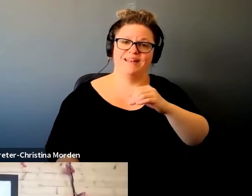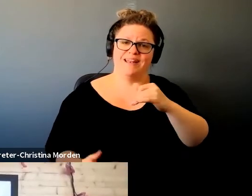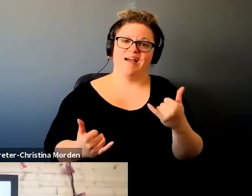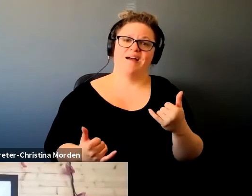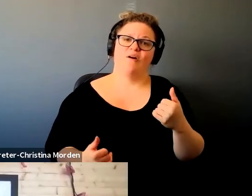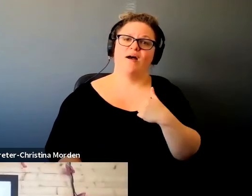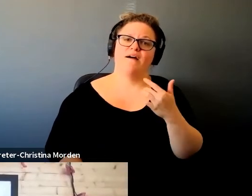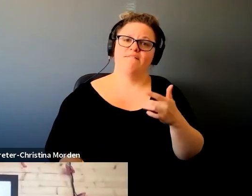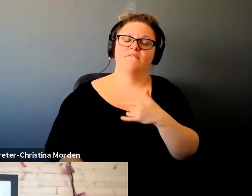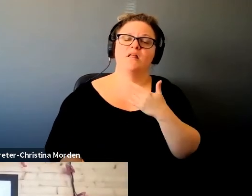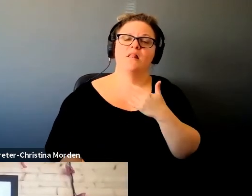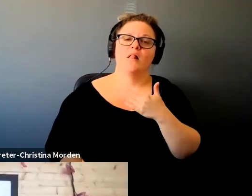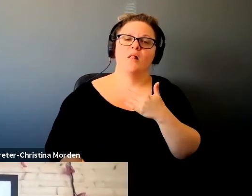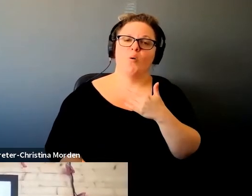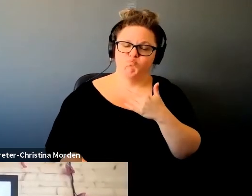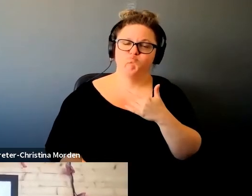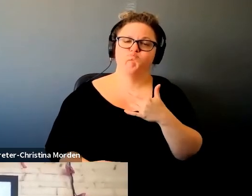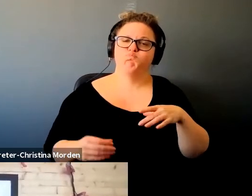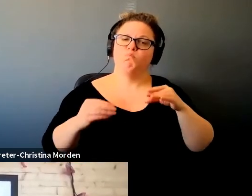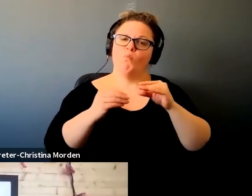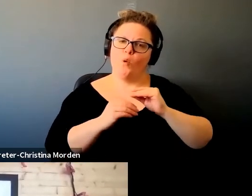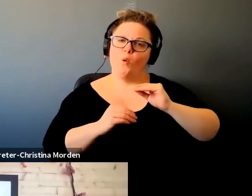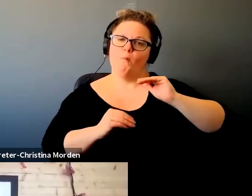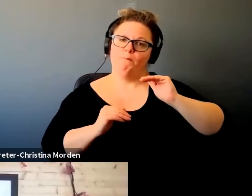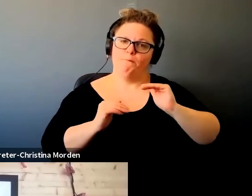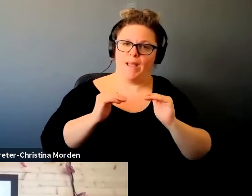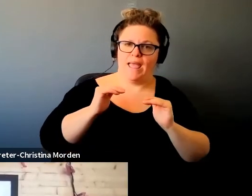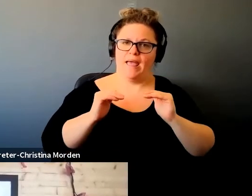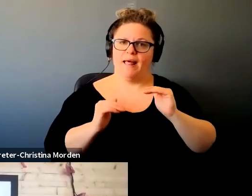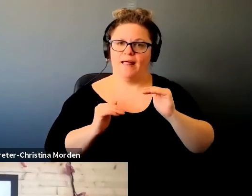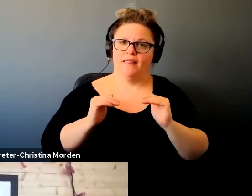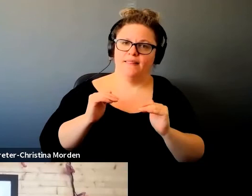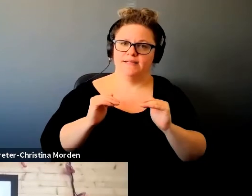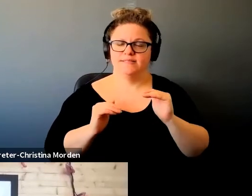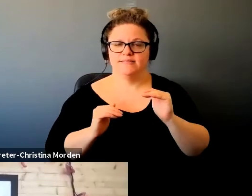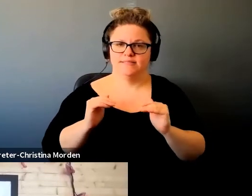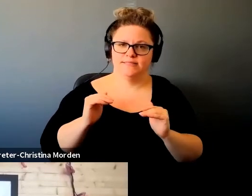kind of negotiate and balance when.